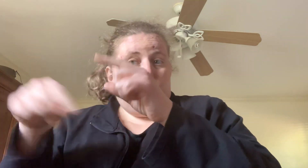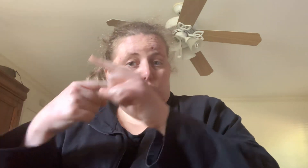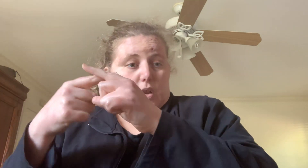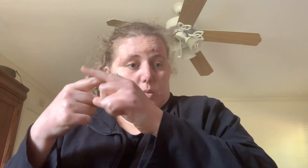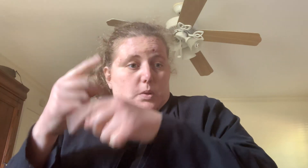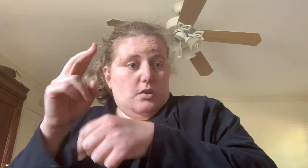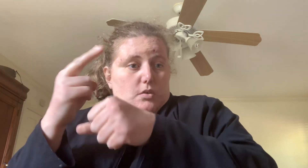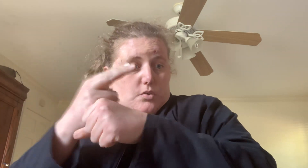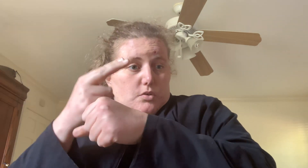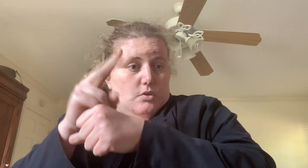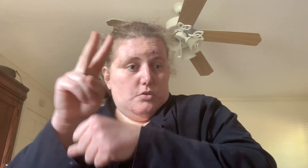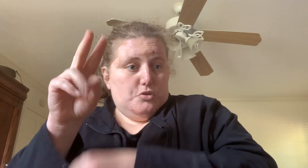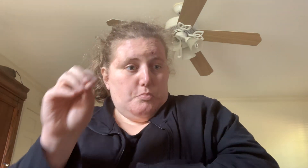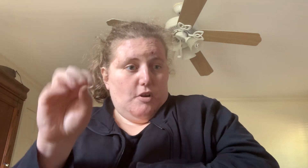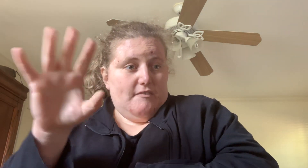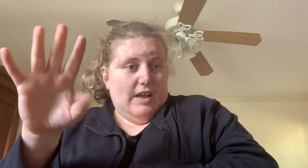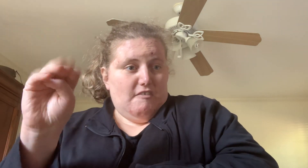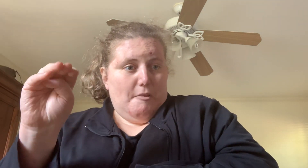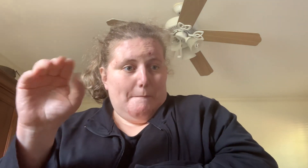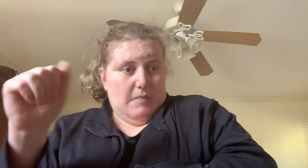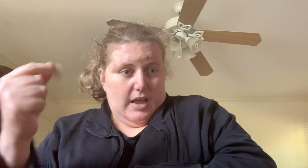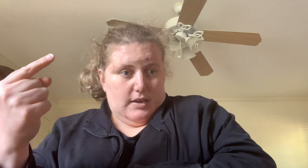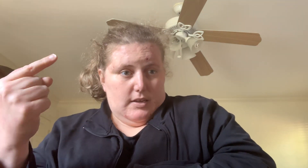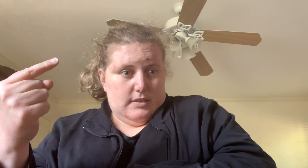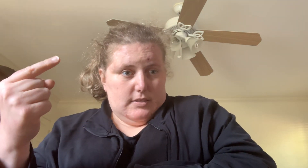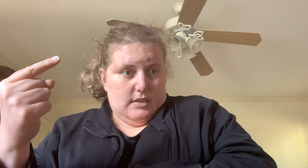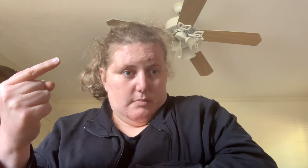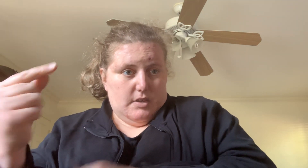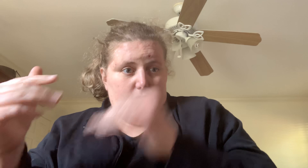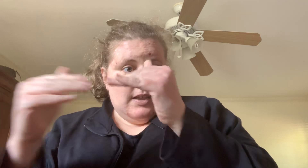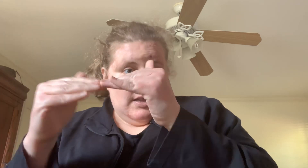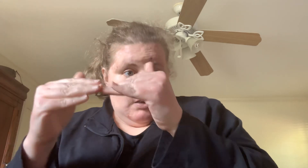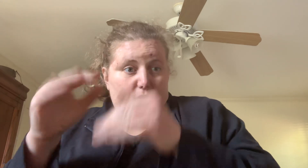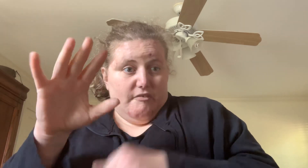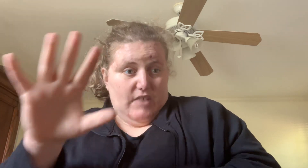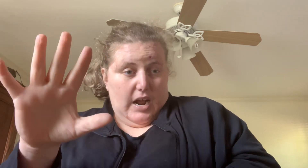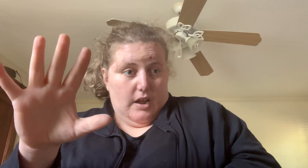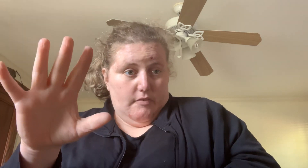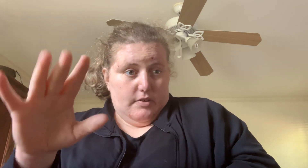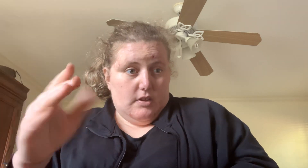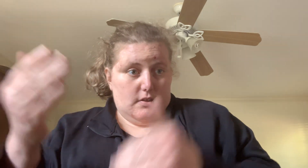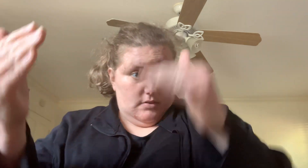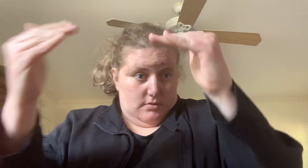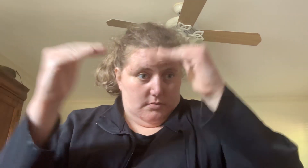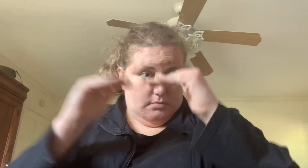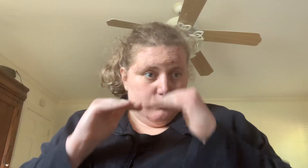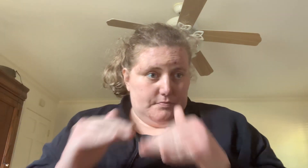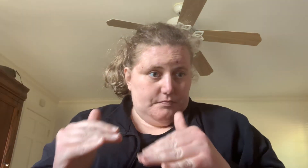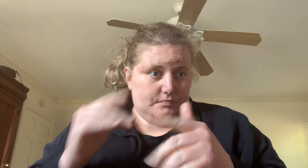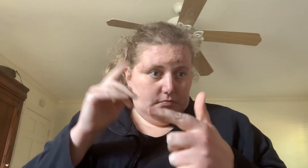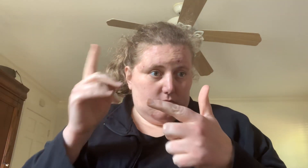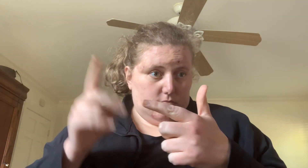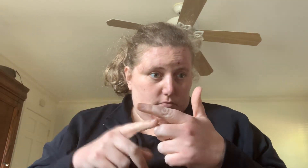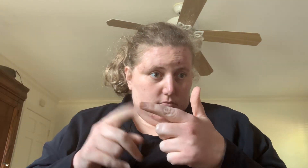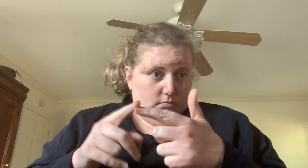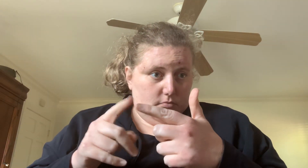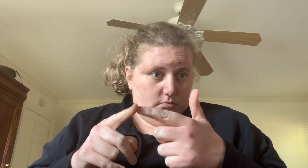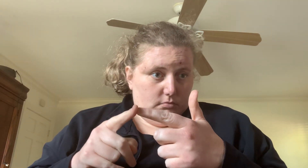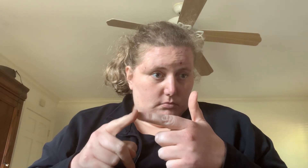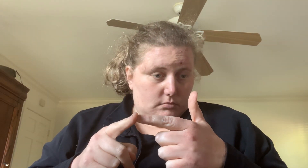5. Now we know that every time we have 2.5 moles of magnesium, we have 5 moles of HCl. So